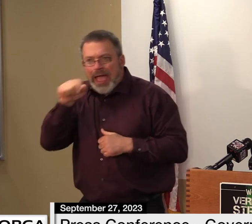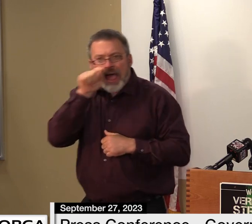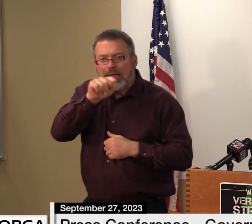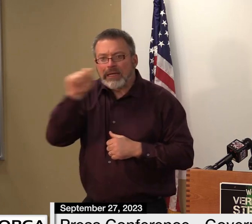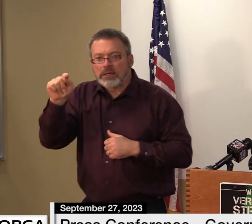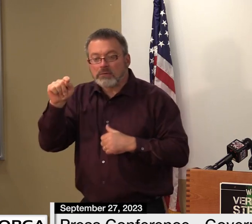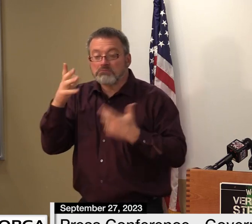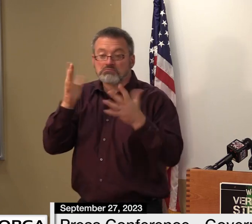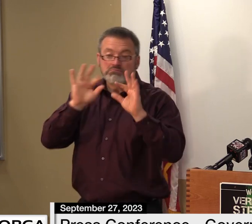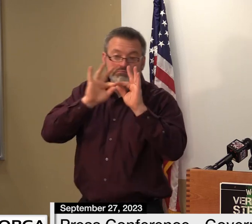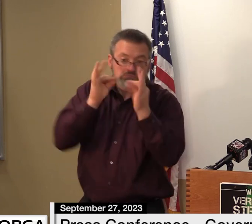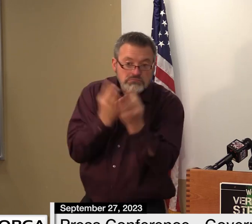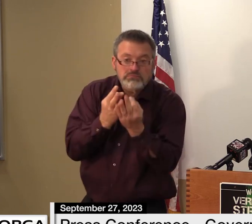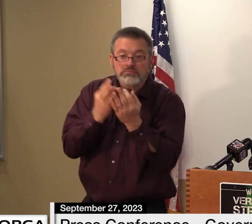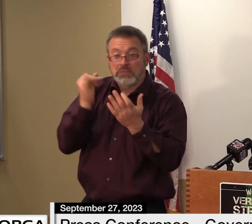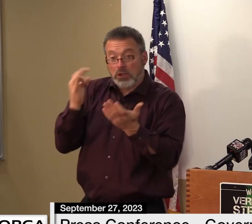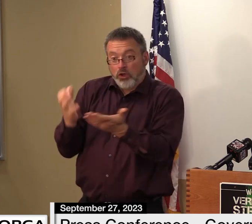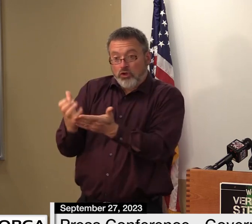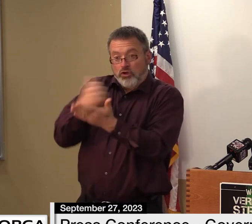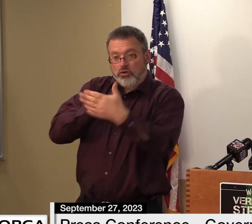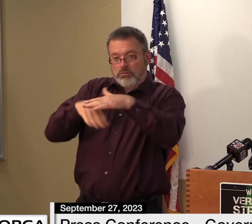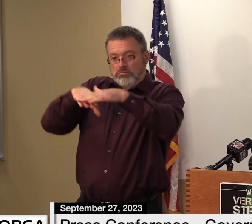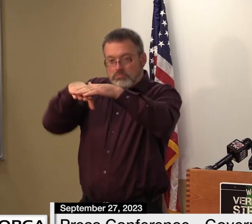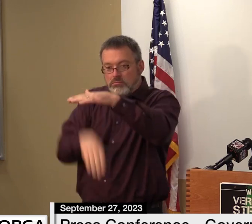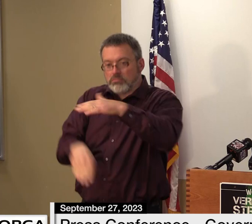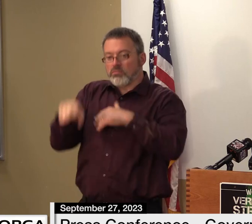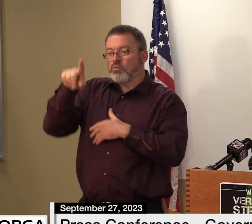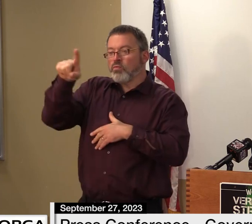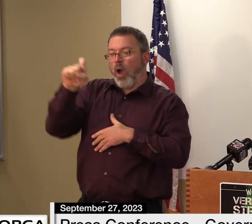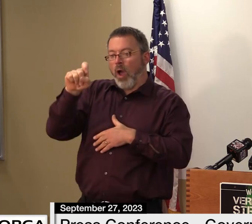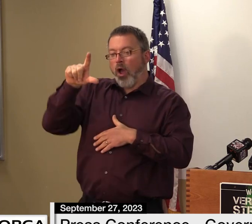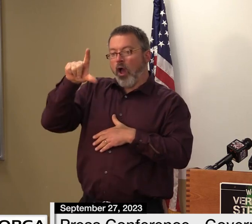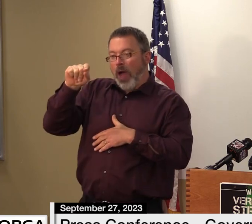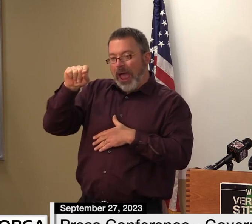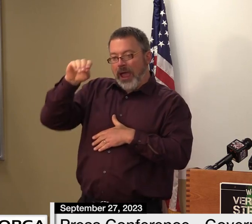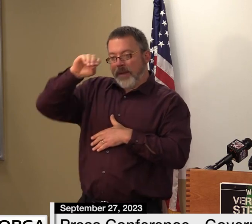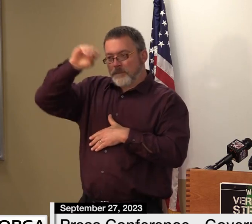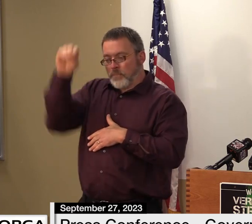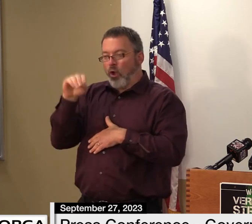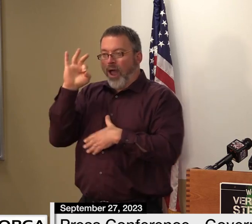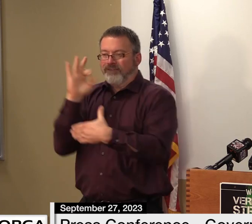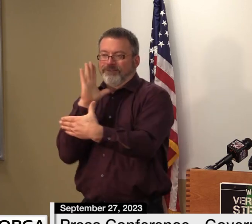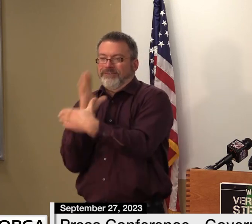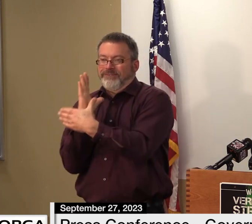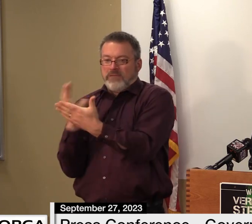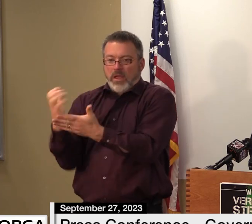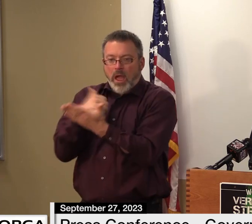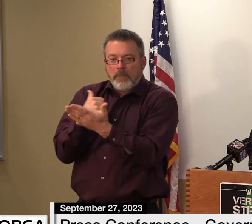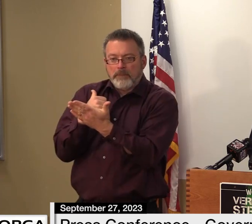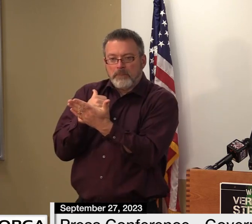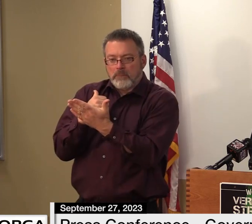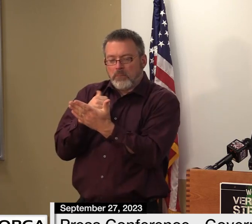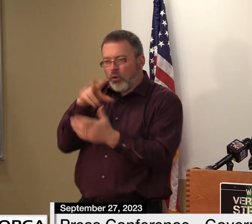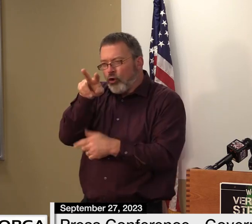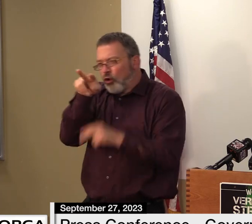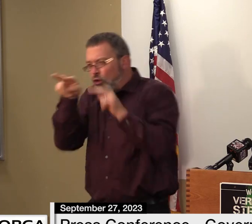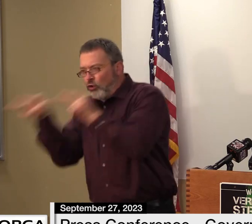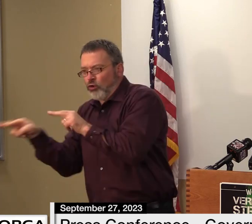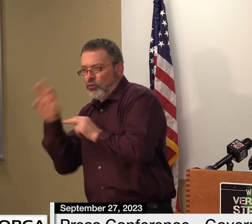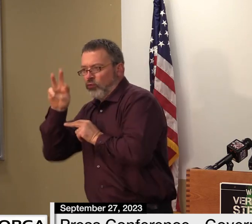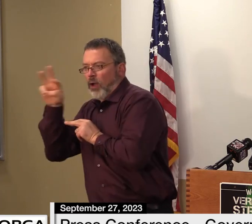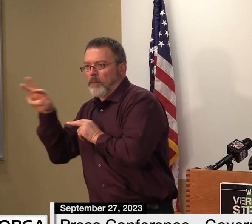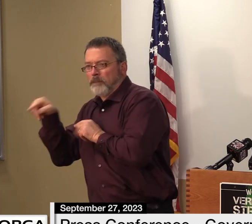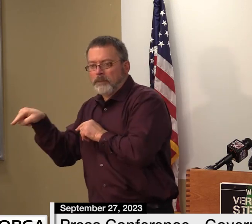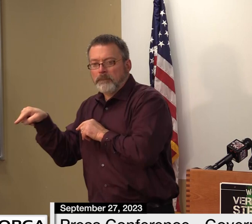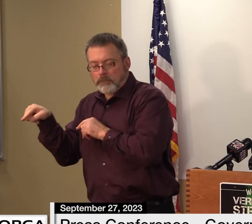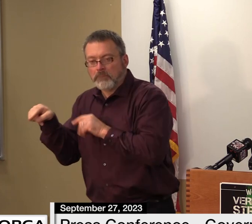family making less than 120% of the area median income, and we have an easy to follow table on our website. There are programs